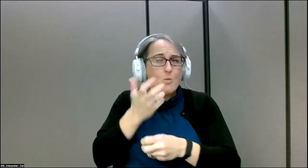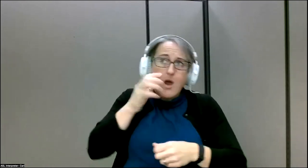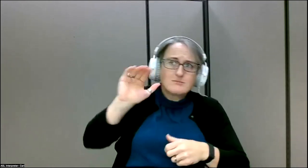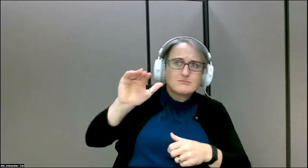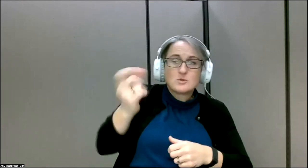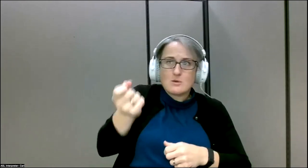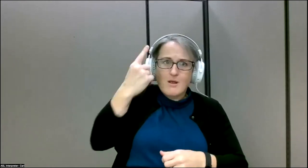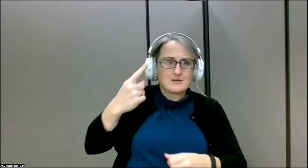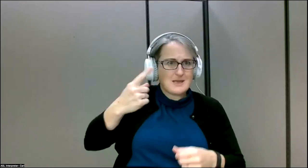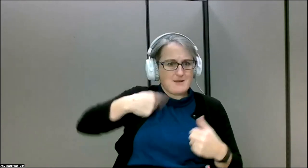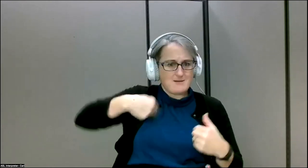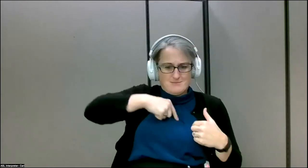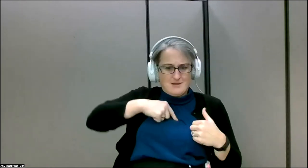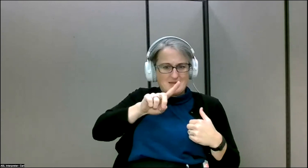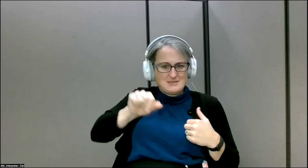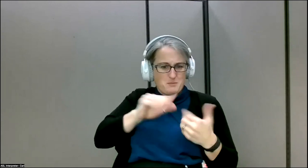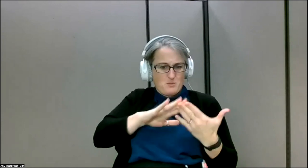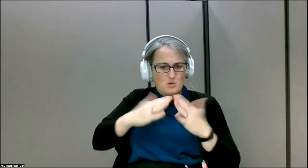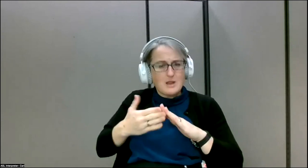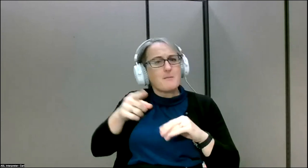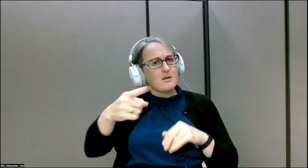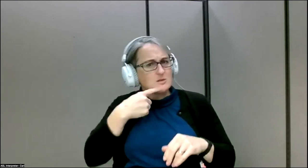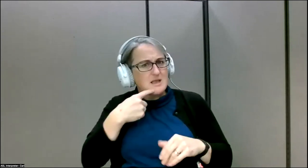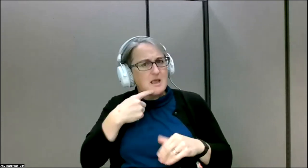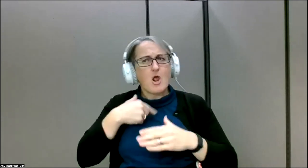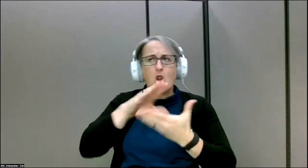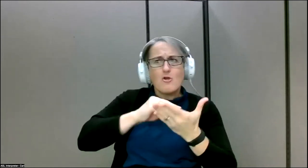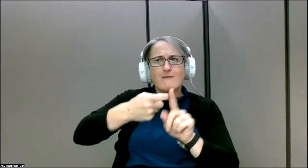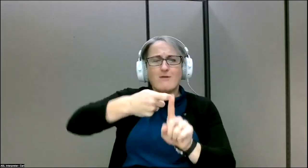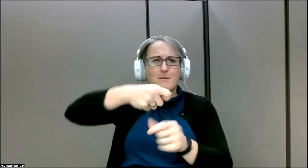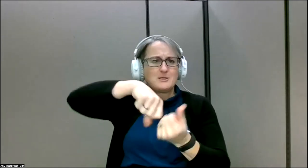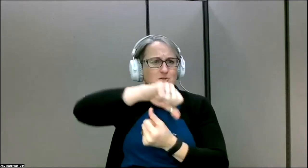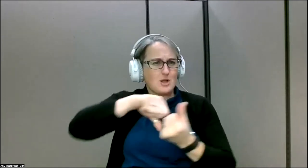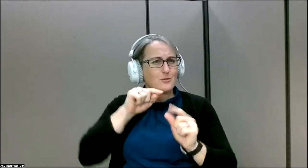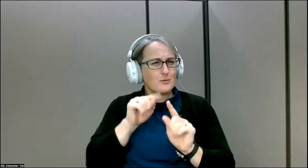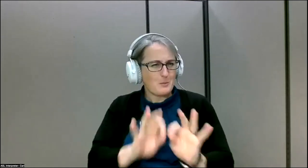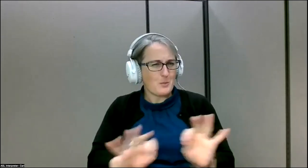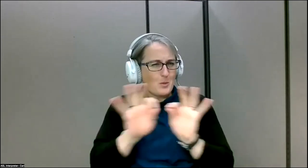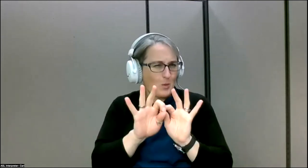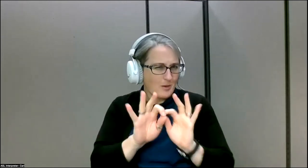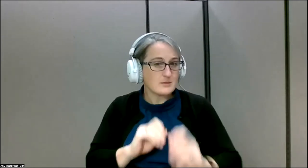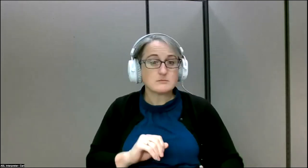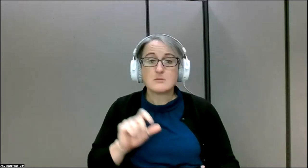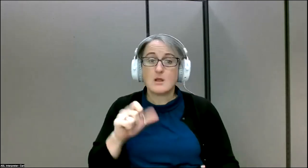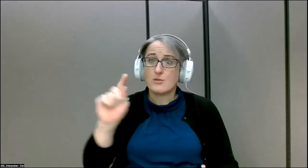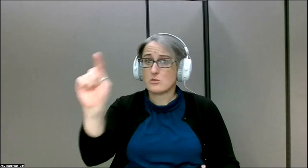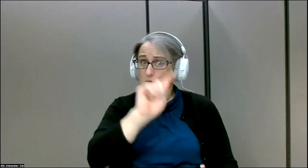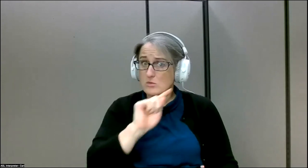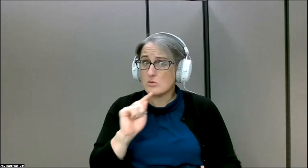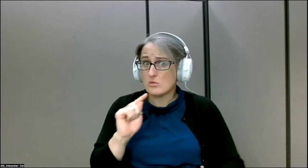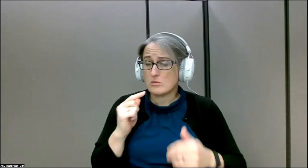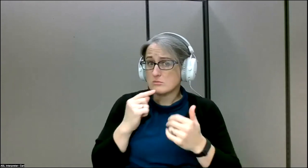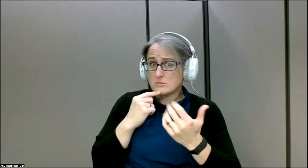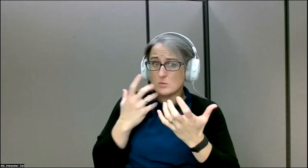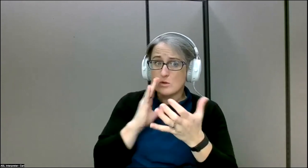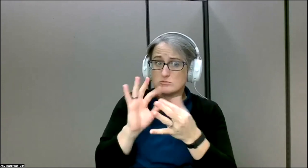you encourage us to learn from each other. Before we move on, anyone else from the panel that like to kind of just chime